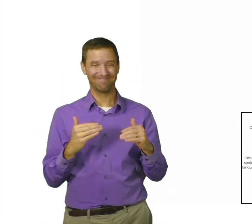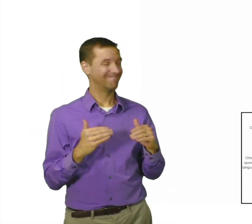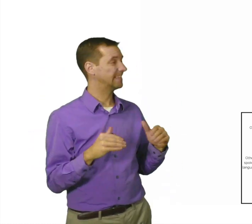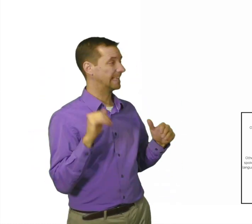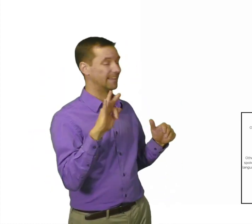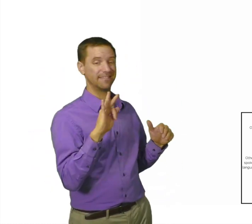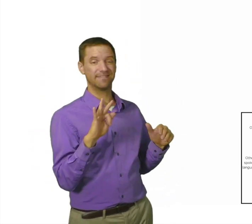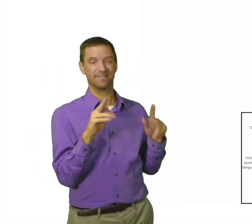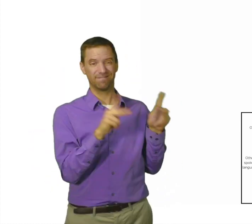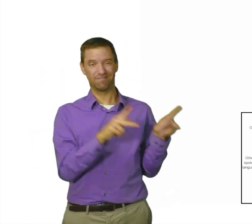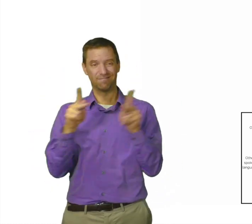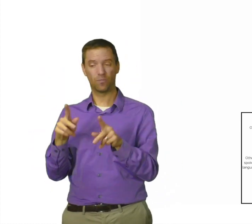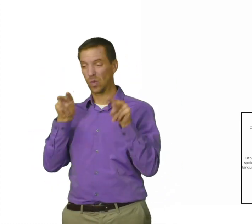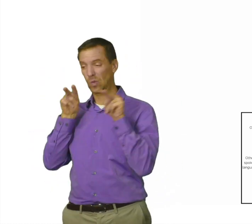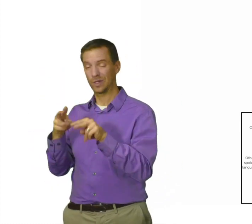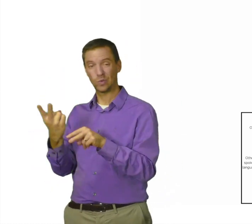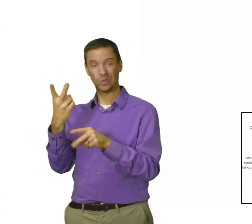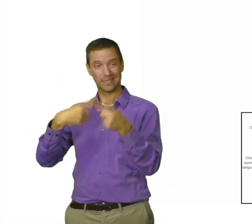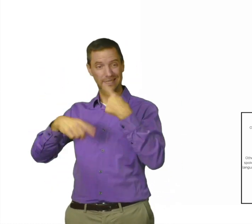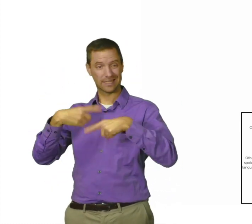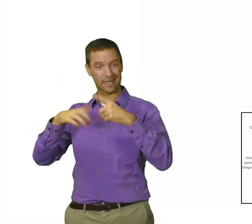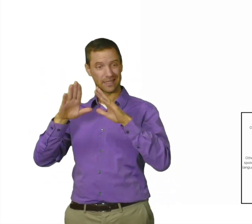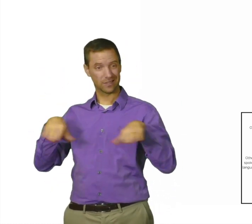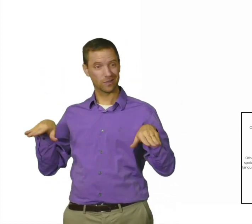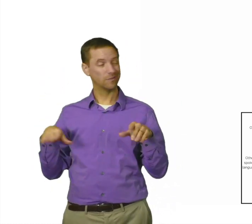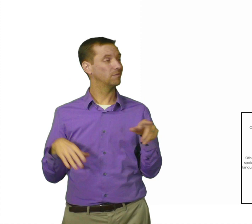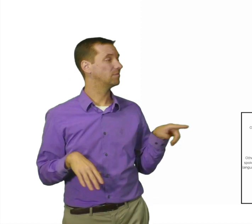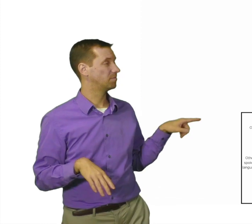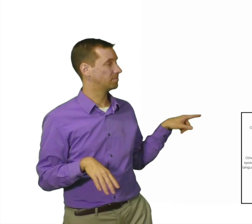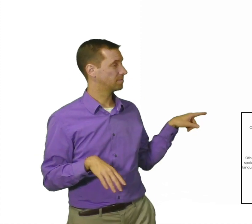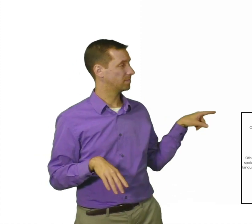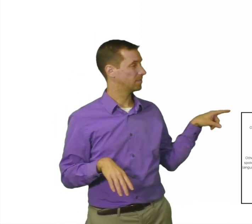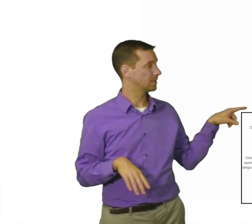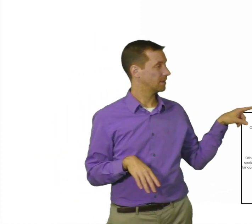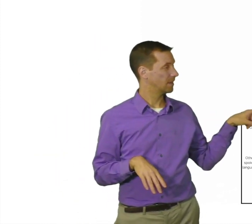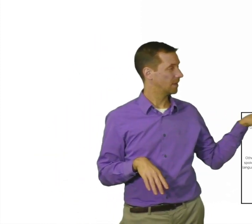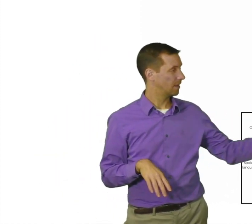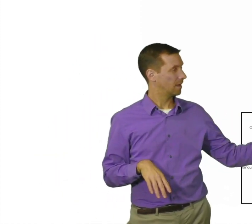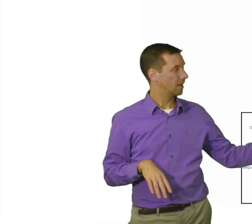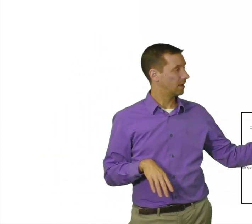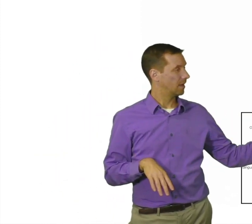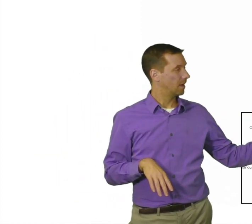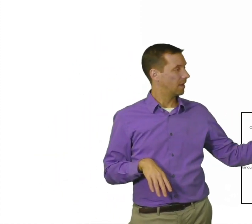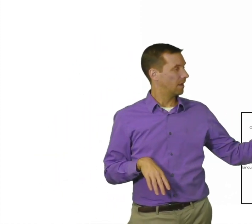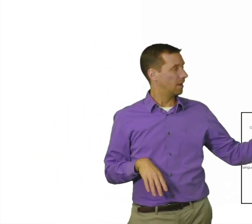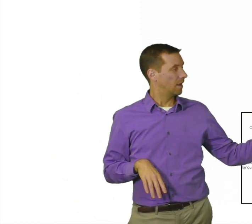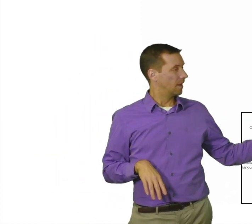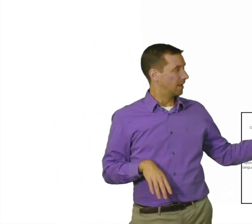And similarly, in this other example, let's look at two quote-unquote signing children.